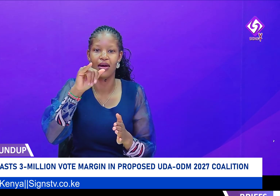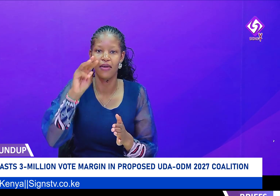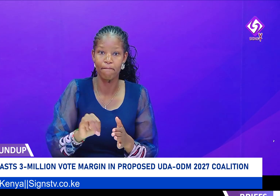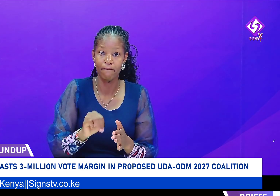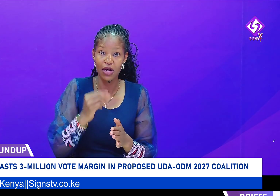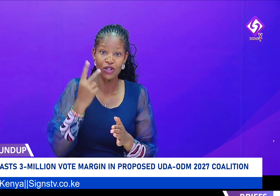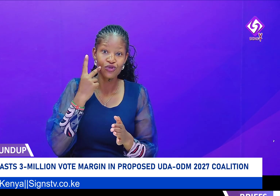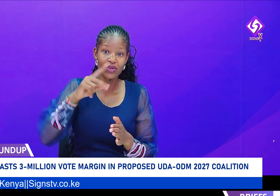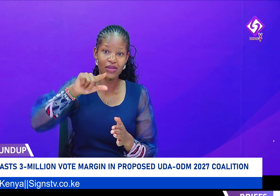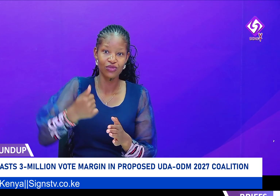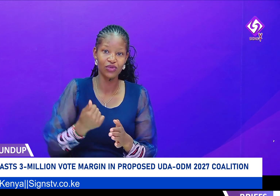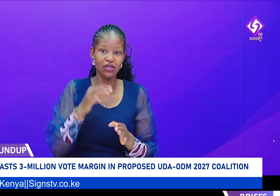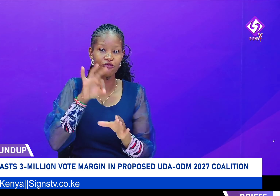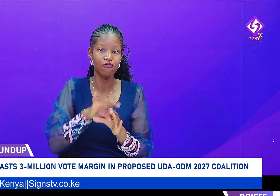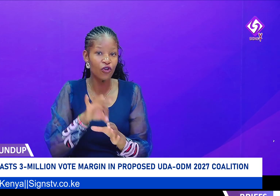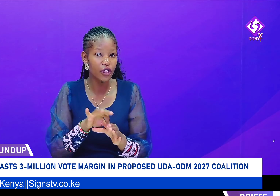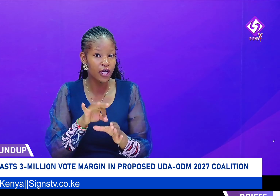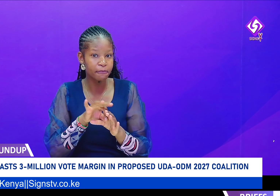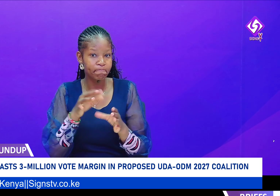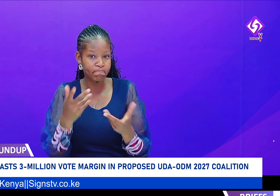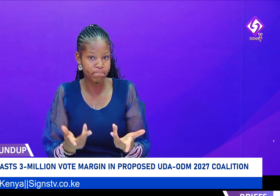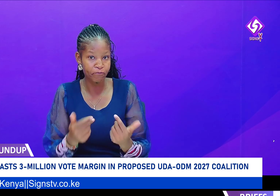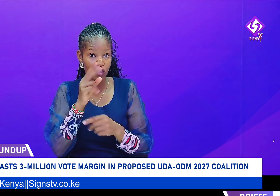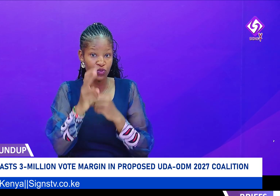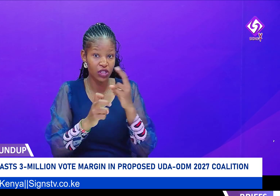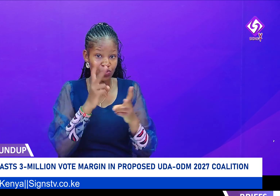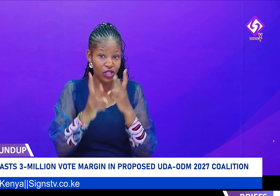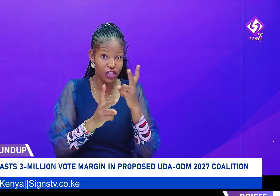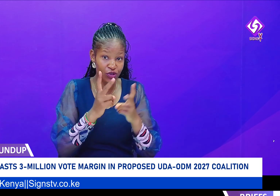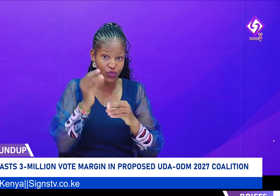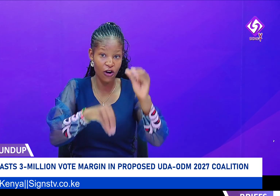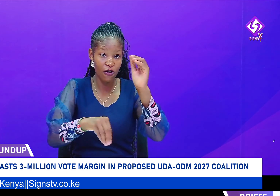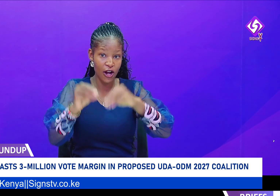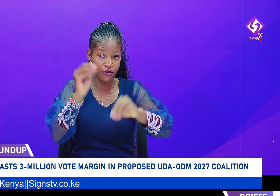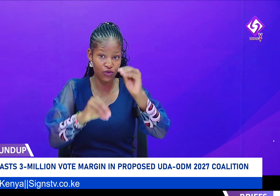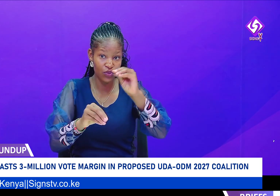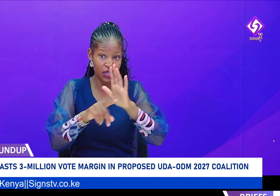Ruto continues to defend the ongoing negotiations, noting that the slim